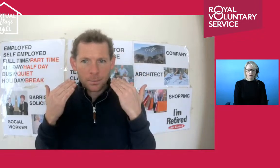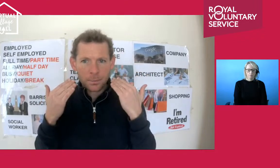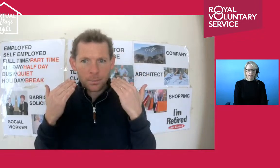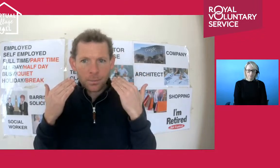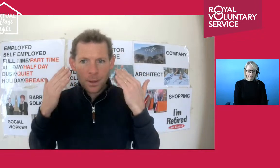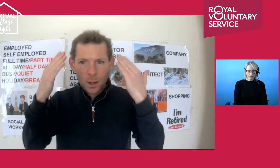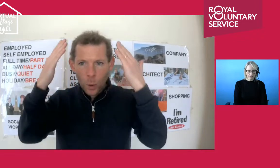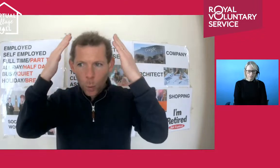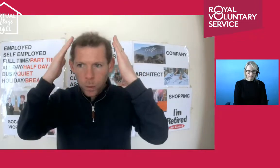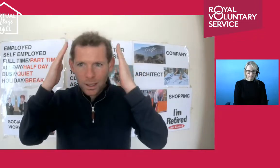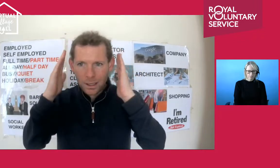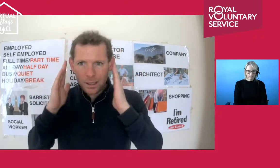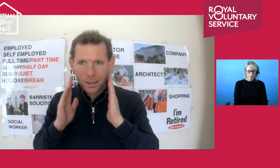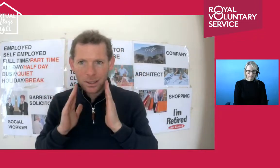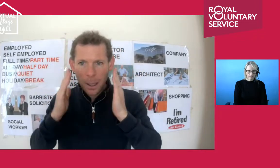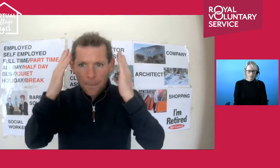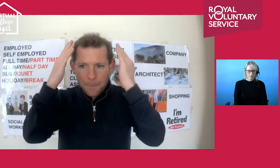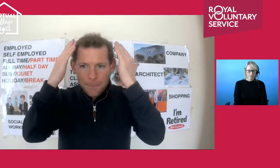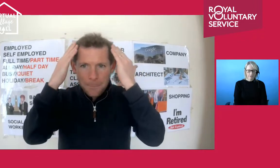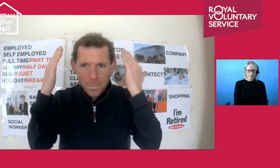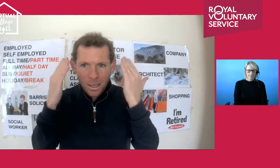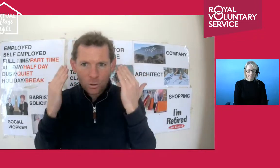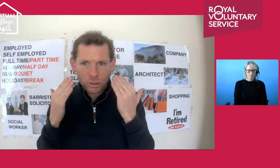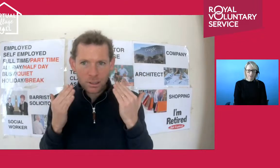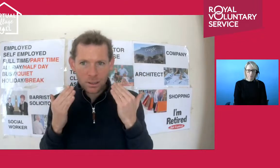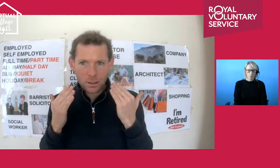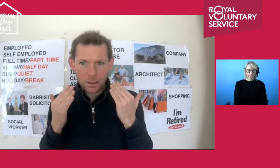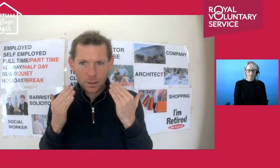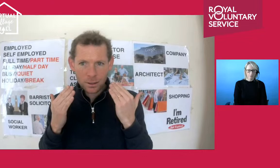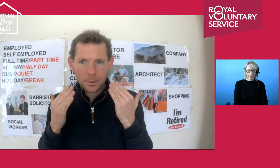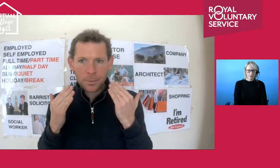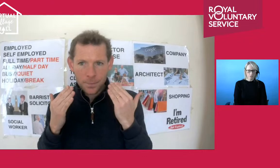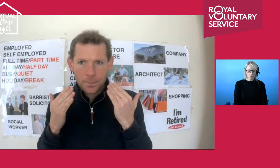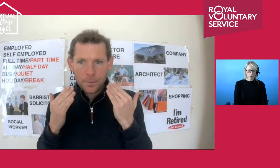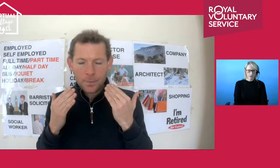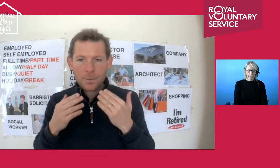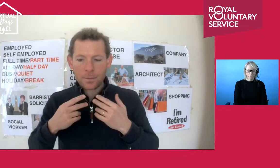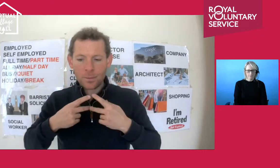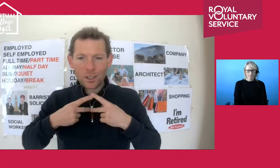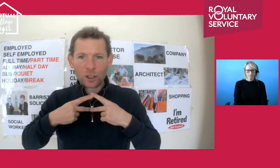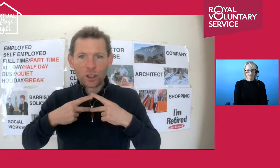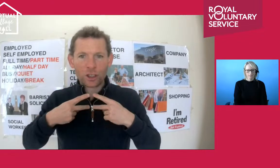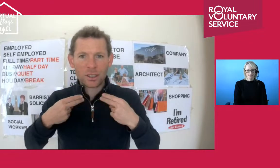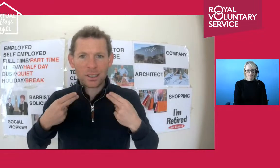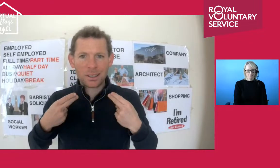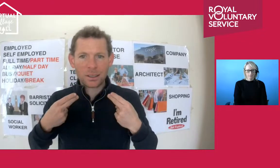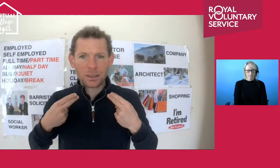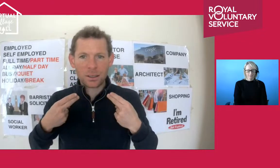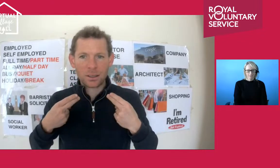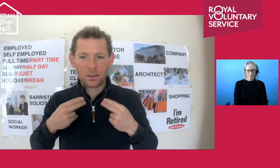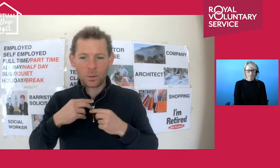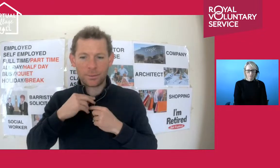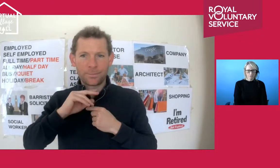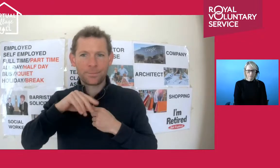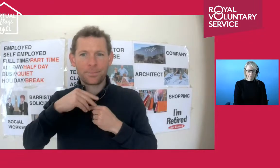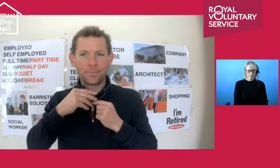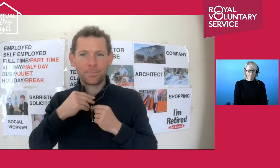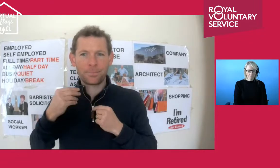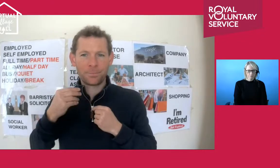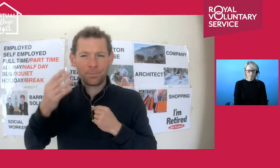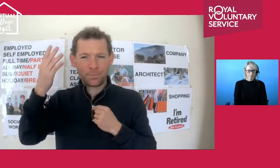So barrister, that's signifying the wig that the barrister wears.